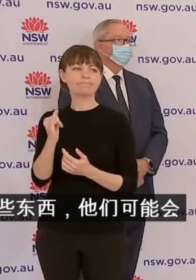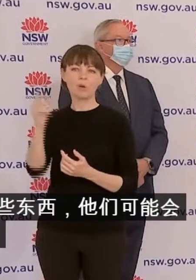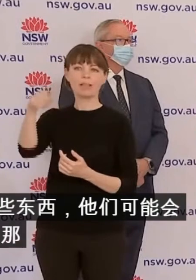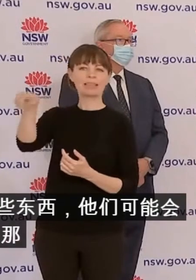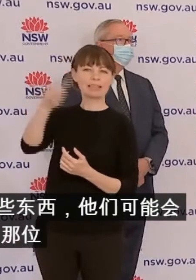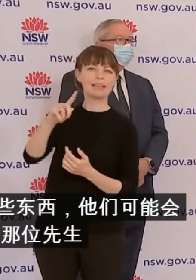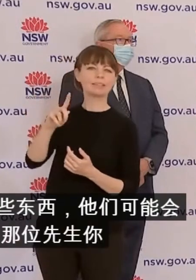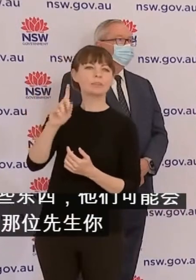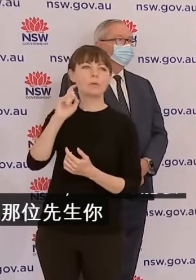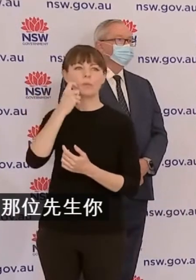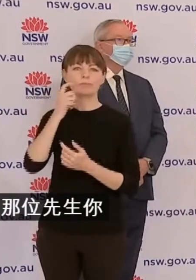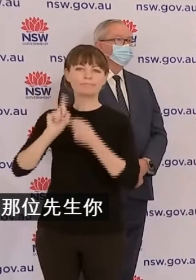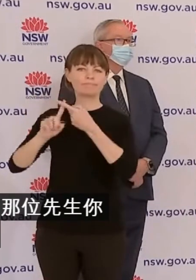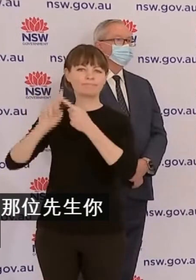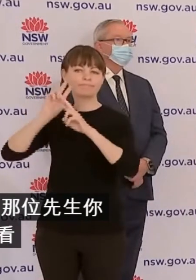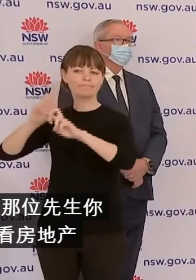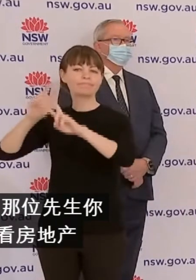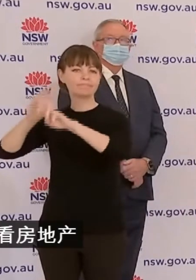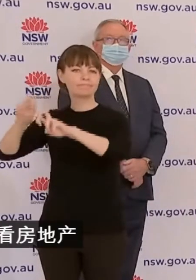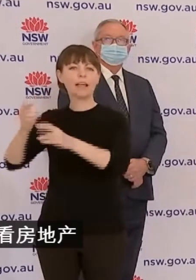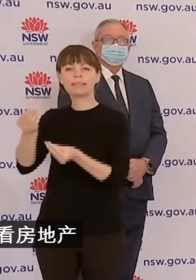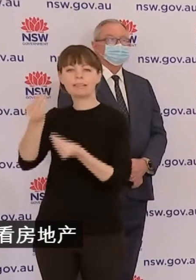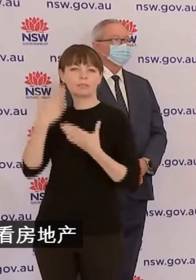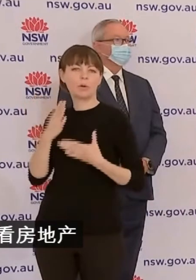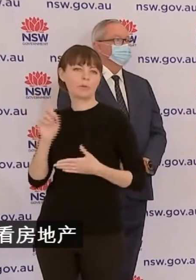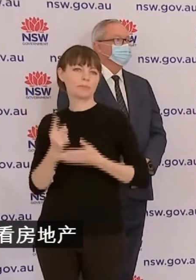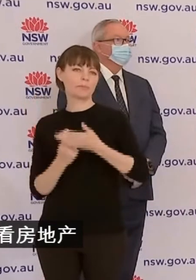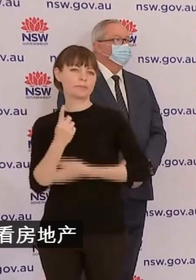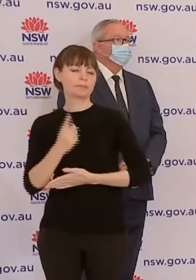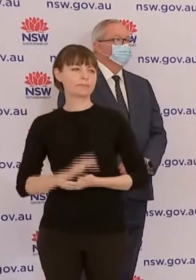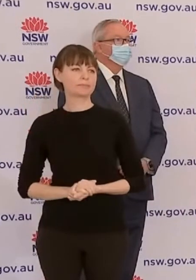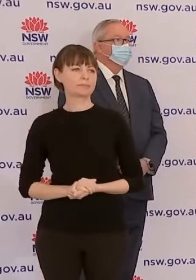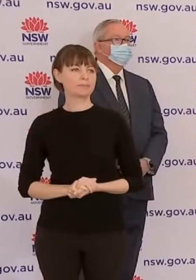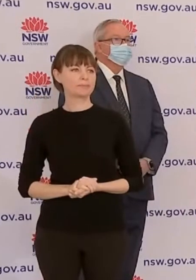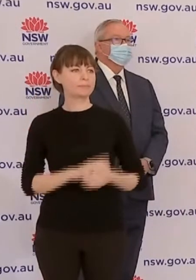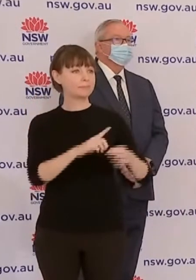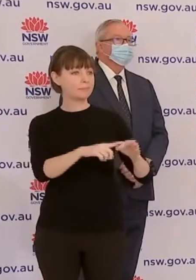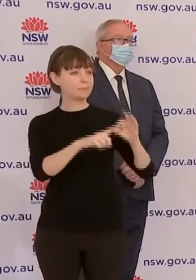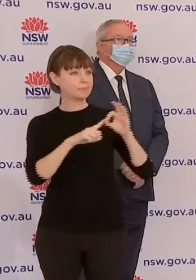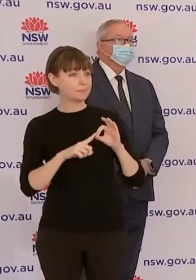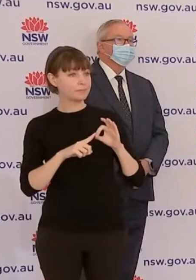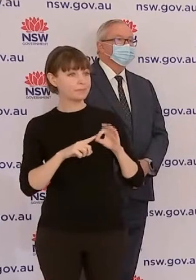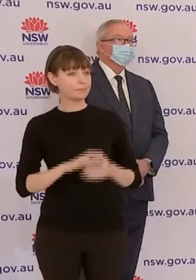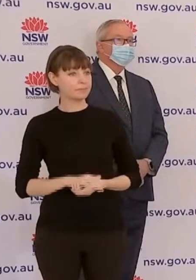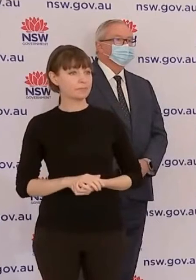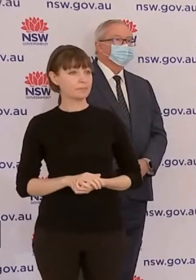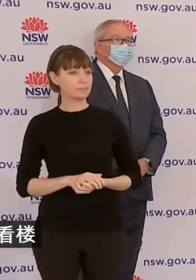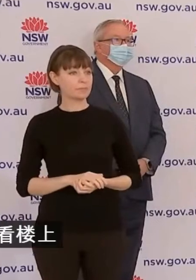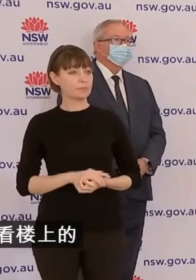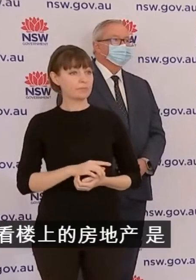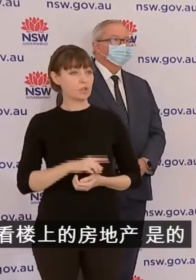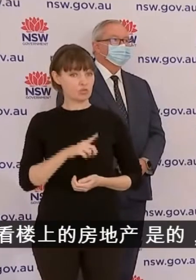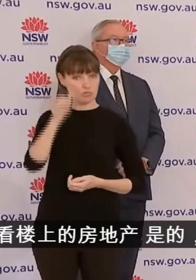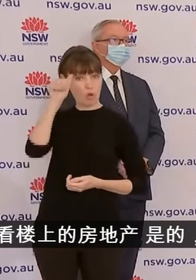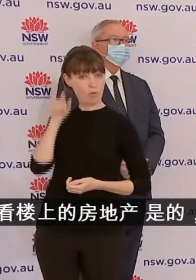go and speak to that gentleman. Have you confirmed that he was looking at real estate? Have you confirmed he was looking at real estate up there? Yeah,